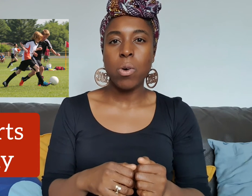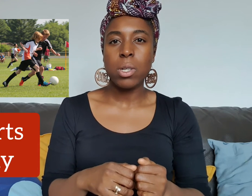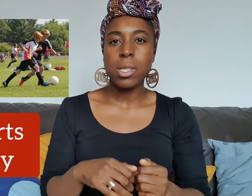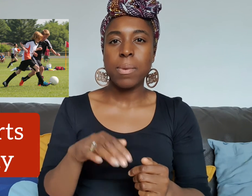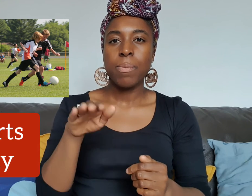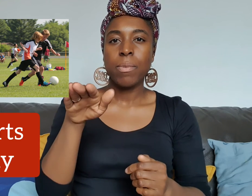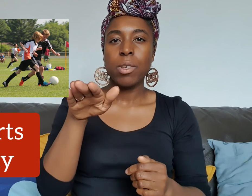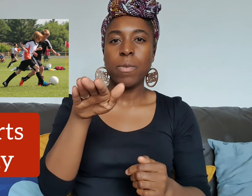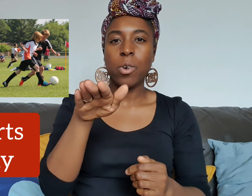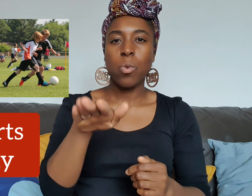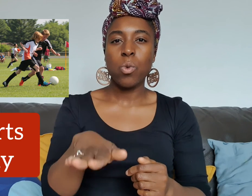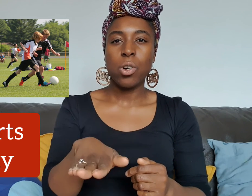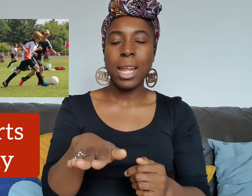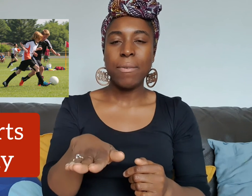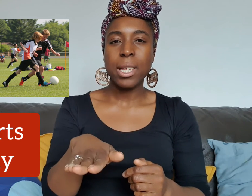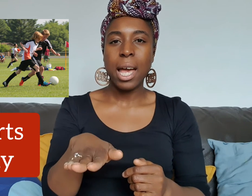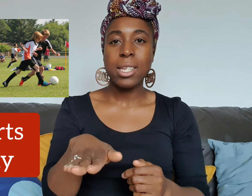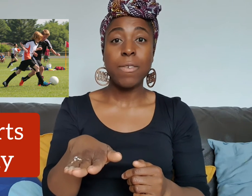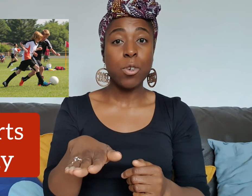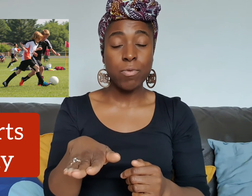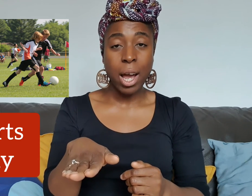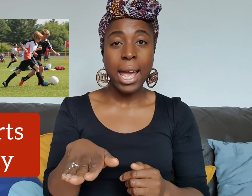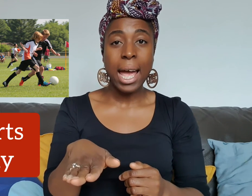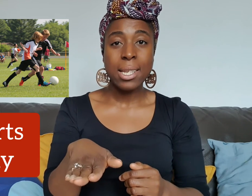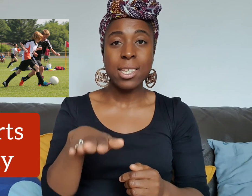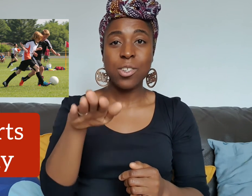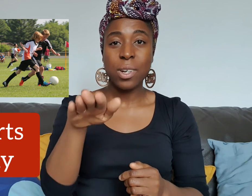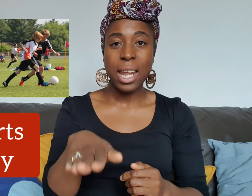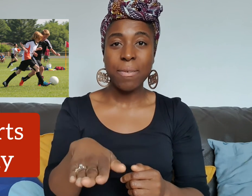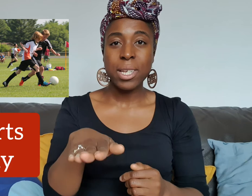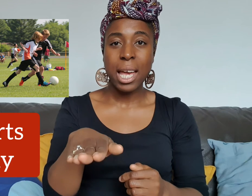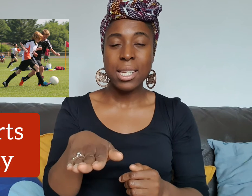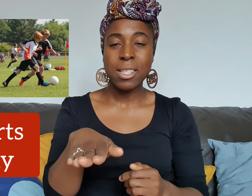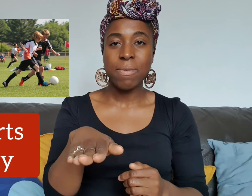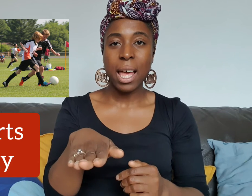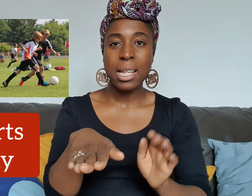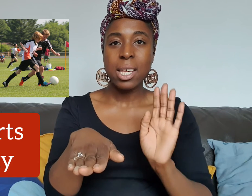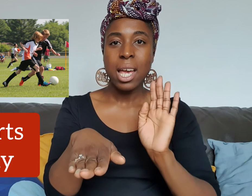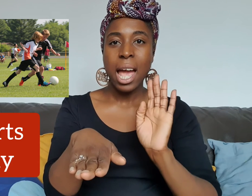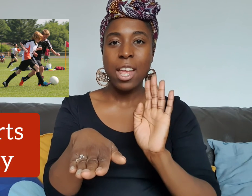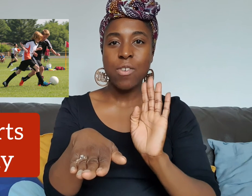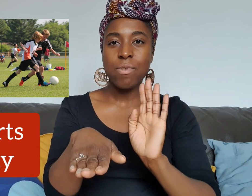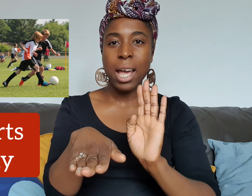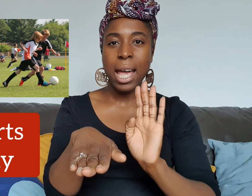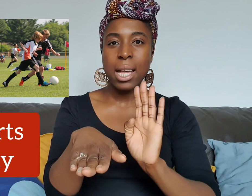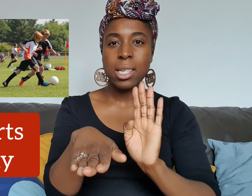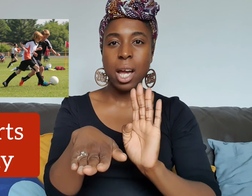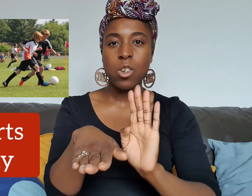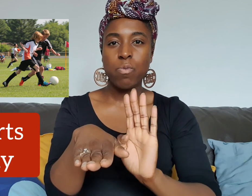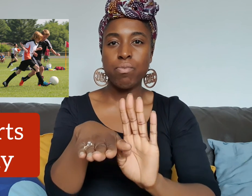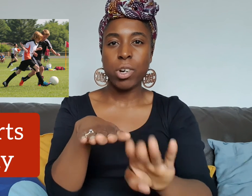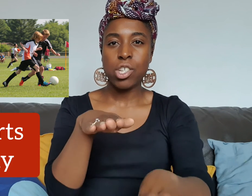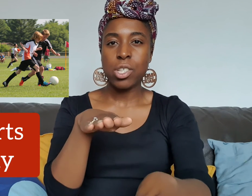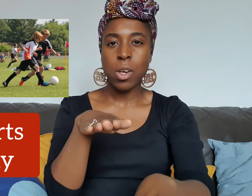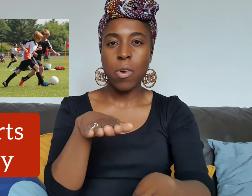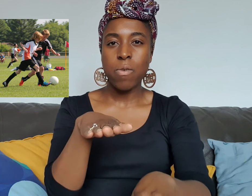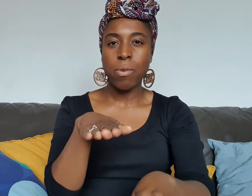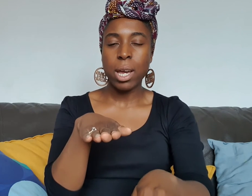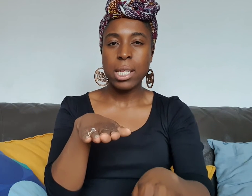you've got your left hand. If you're right-handed your left hand is flat and your right hand kind of brushes over it.